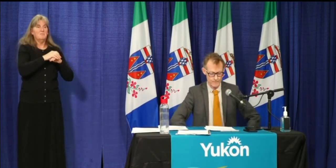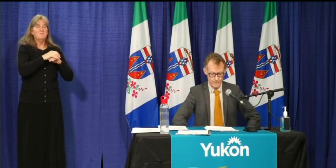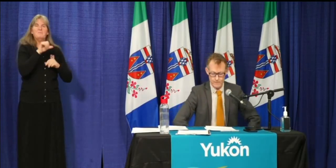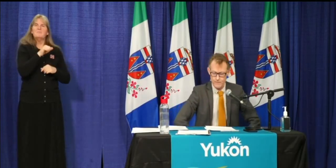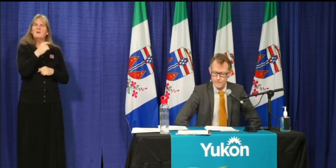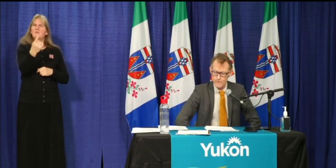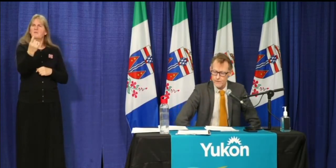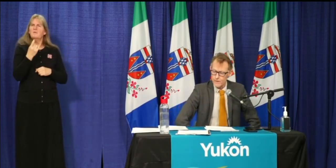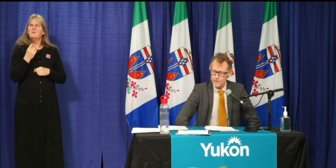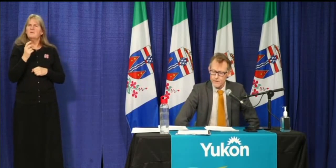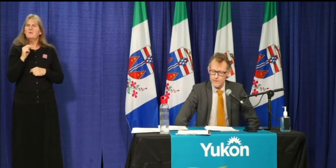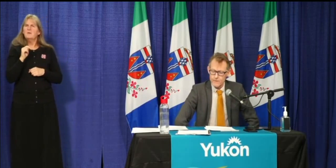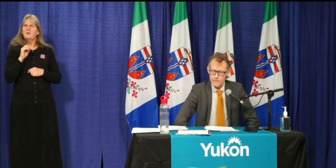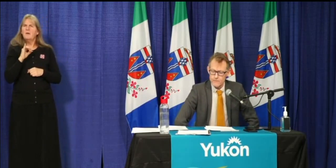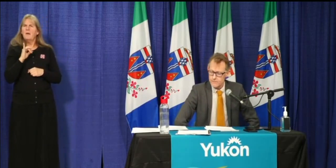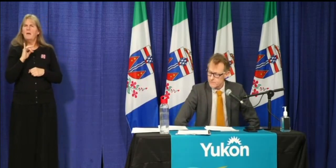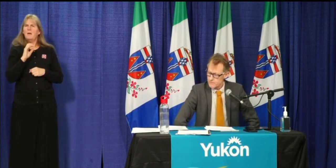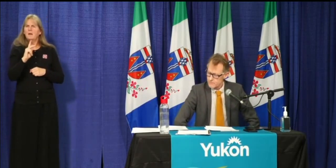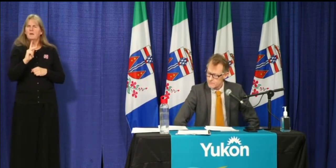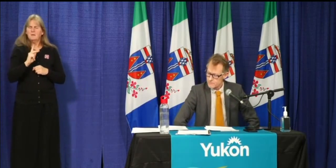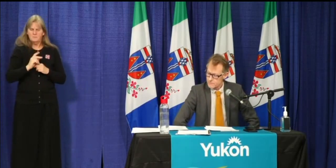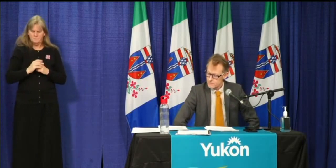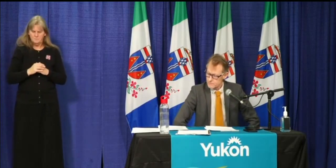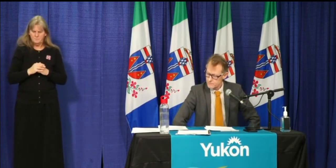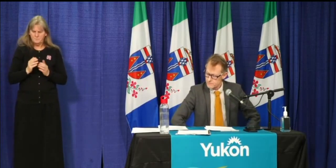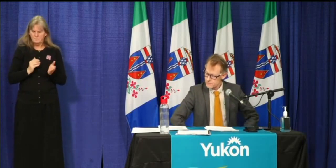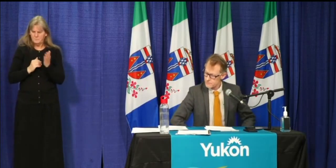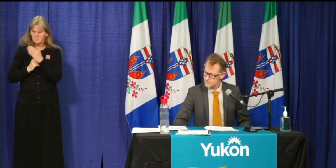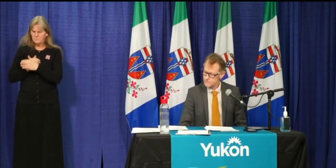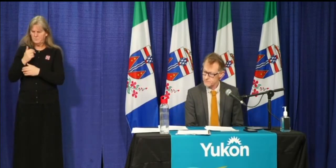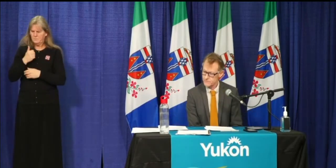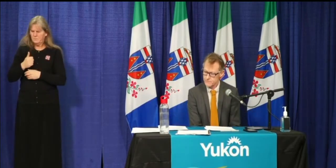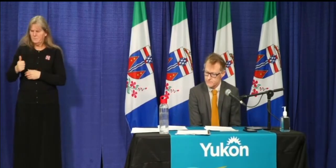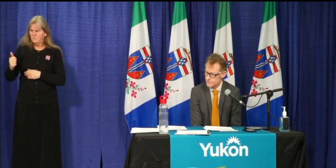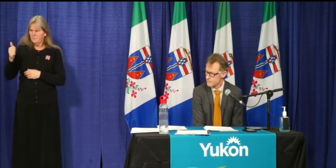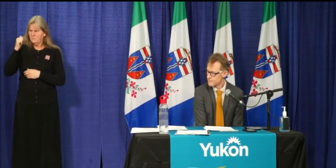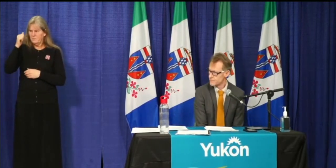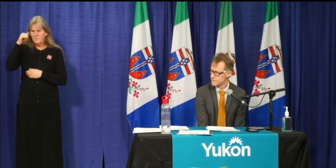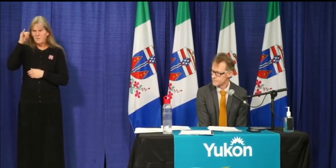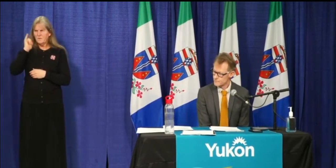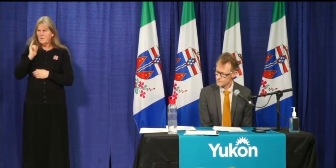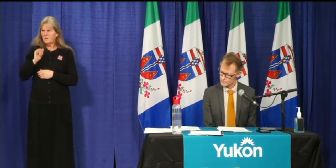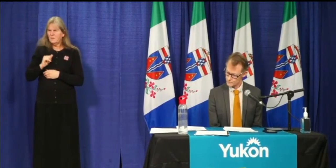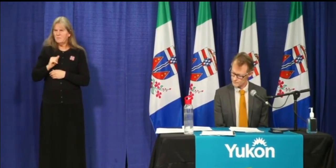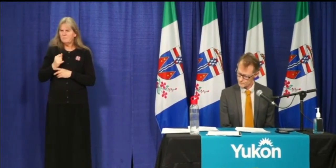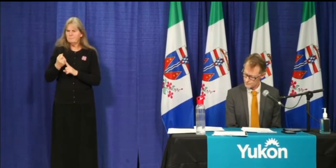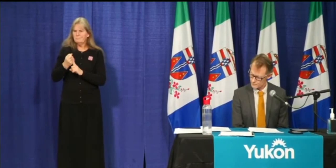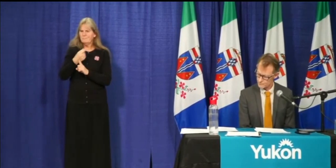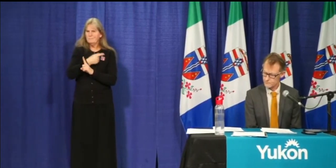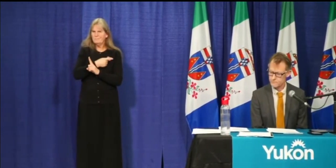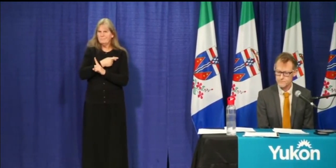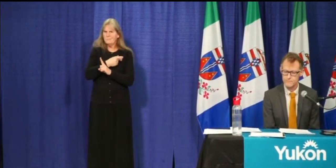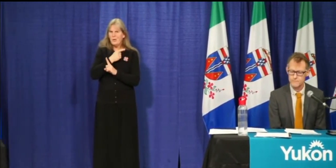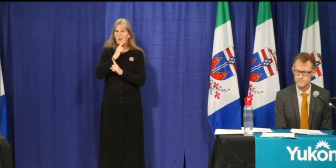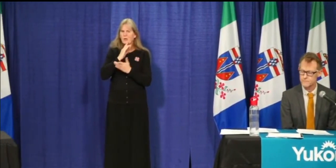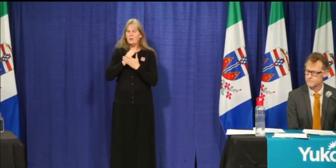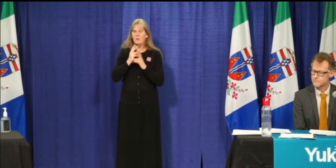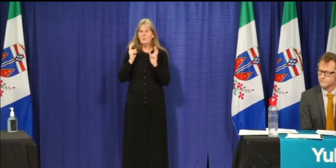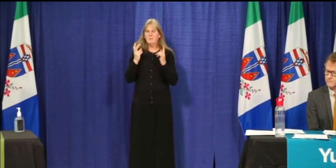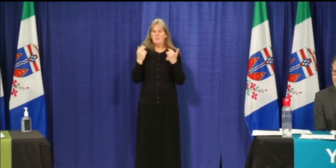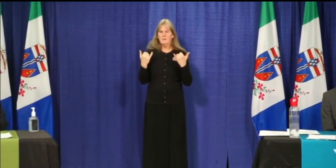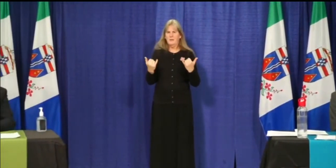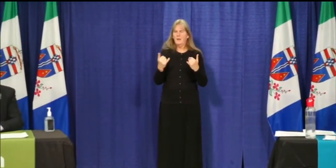Nick? Yeah, the Premier, and it's slightly off topic related to the briefing today, but I'm